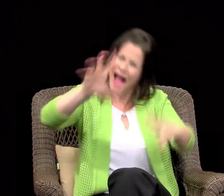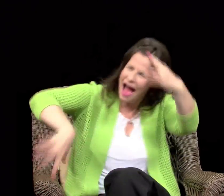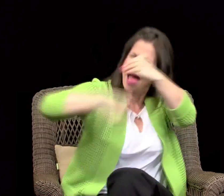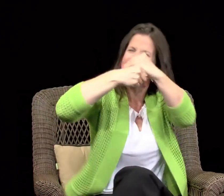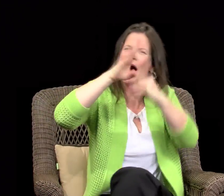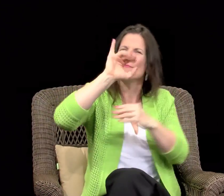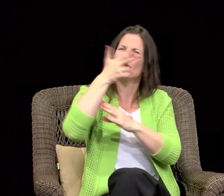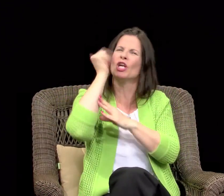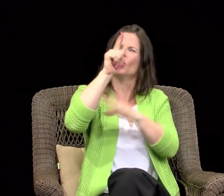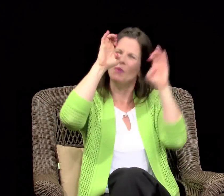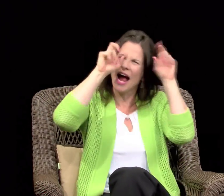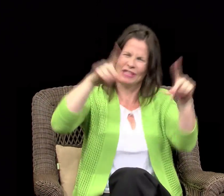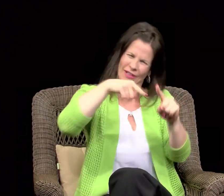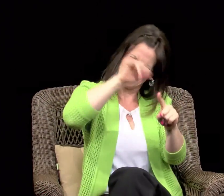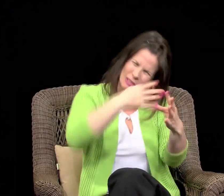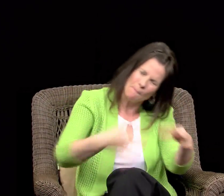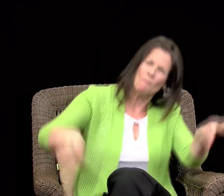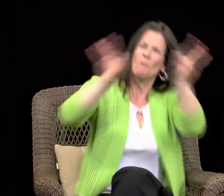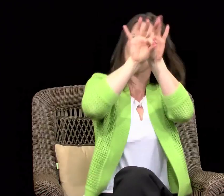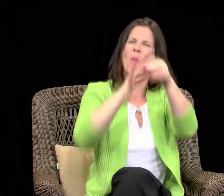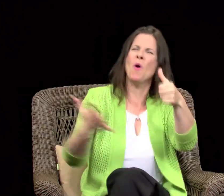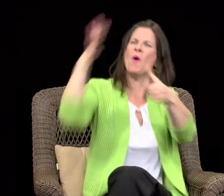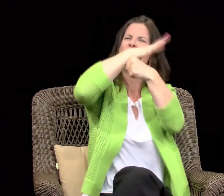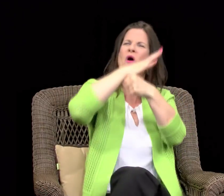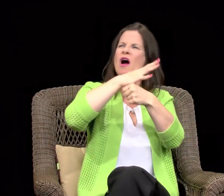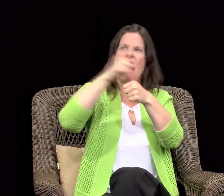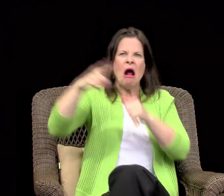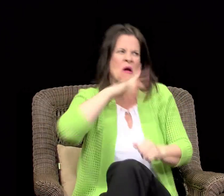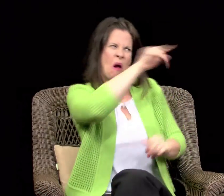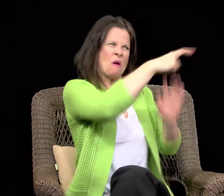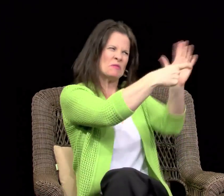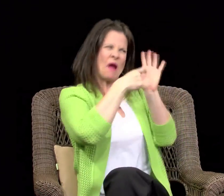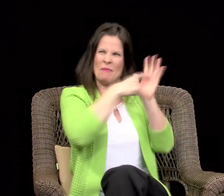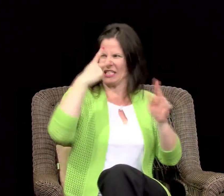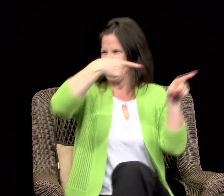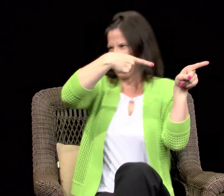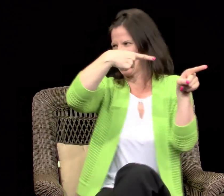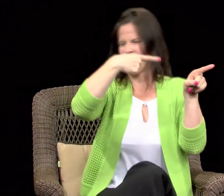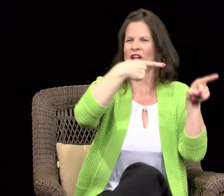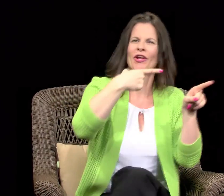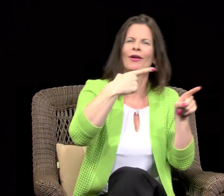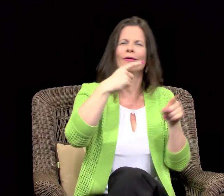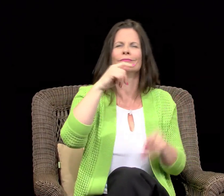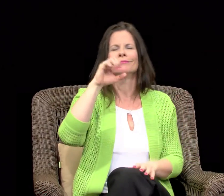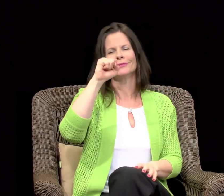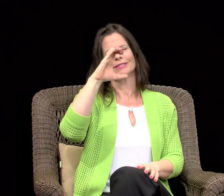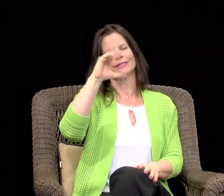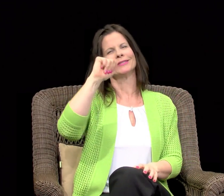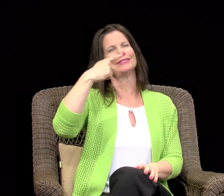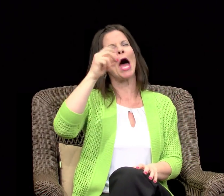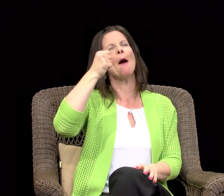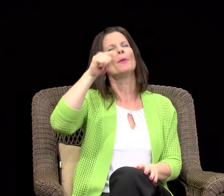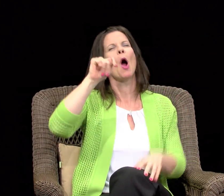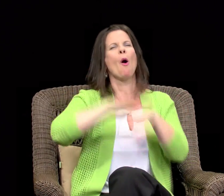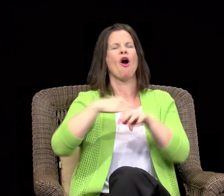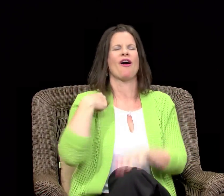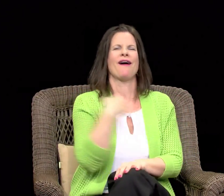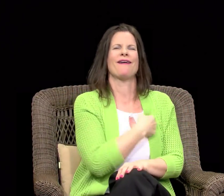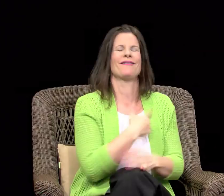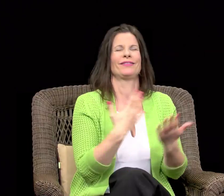has forced us, forced our deaf education. They blame us. However, I think